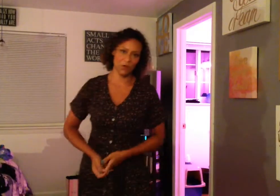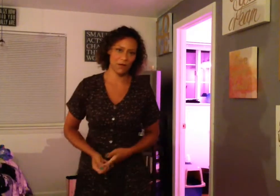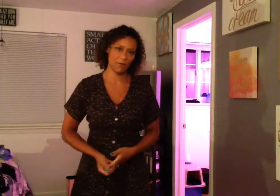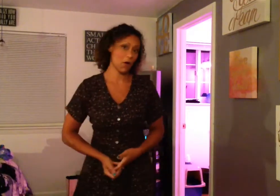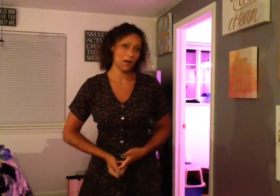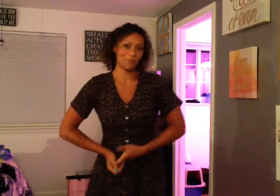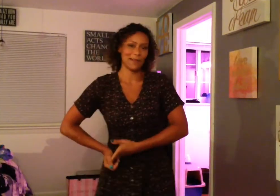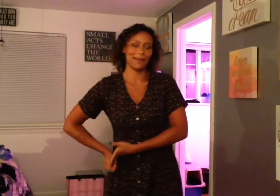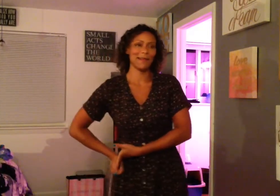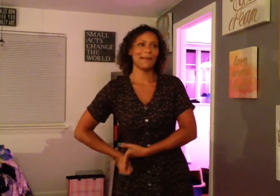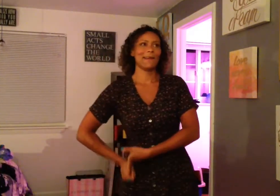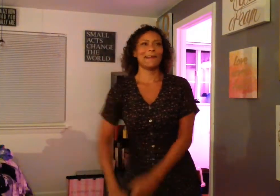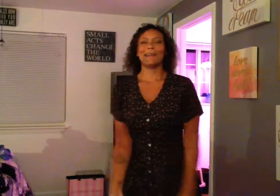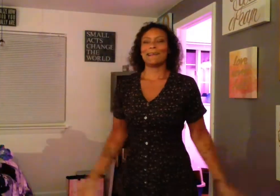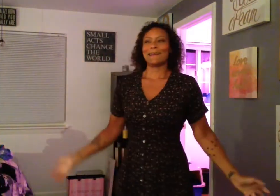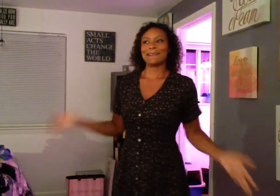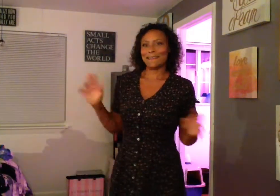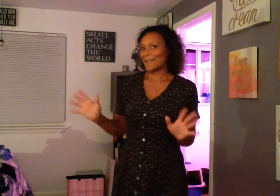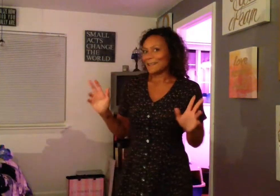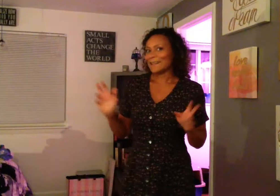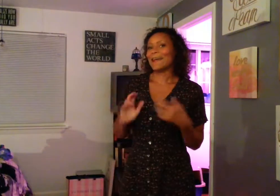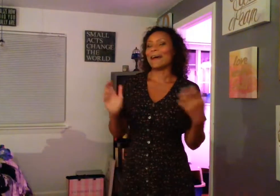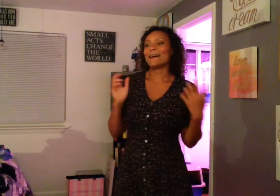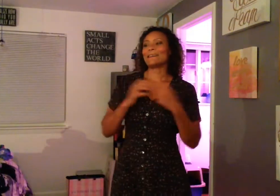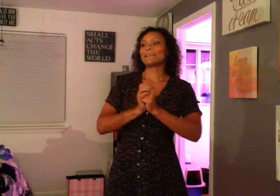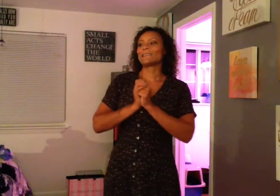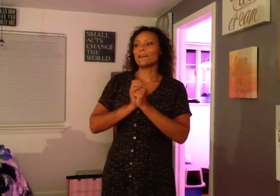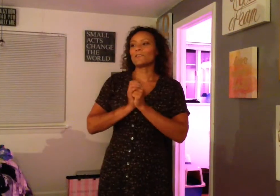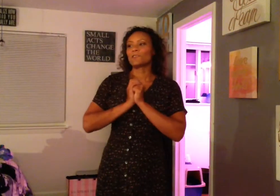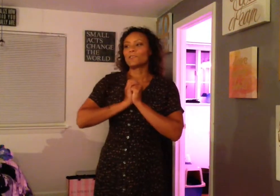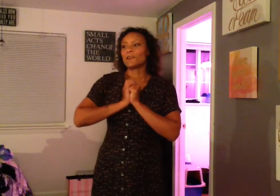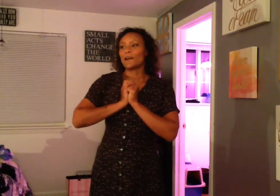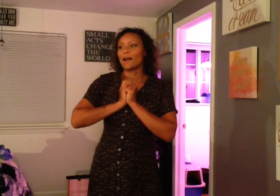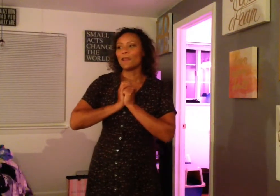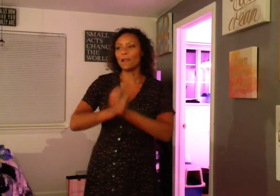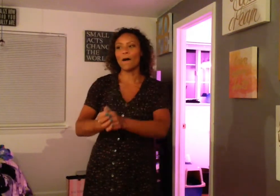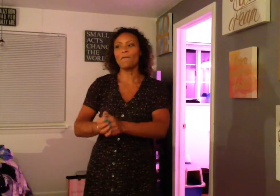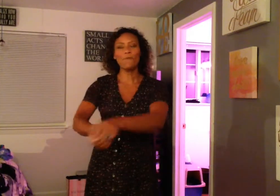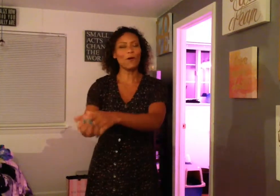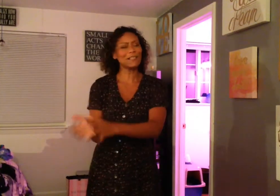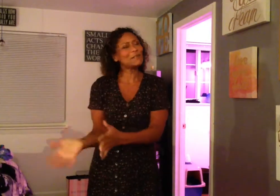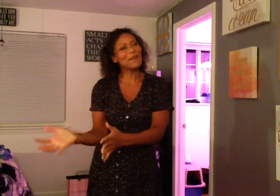purity of heart. Like, Satan has such a love for